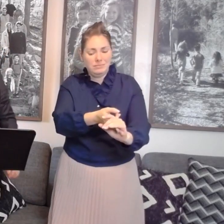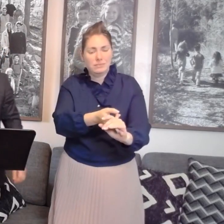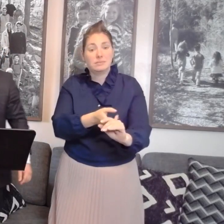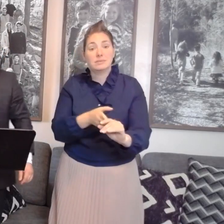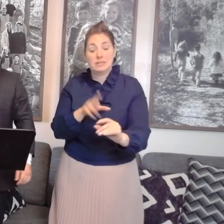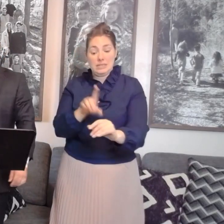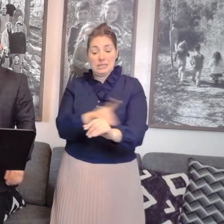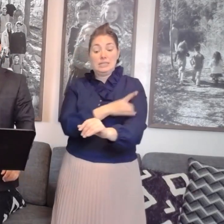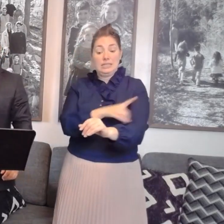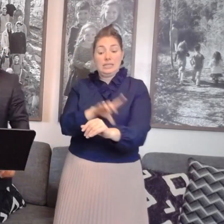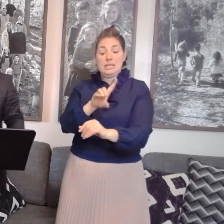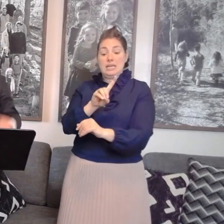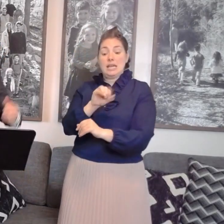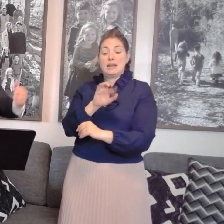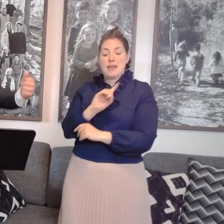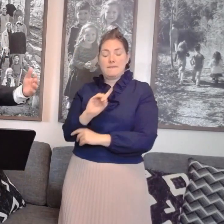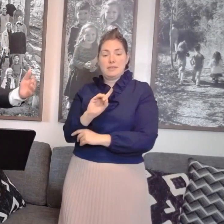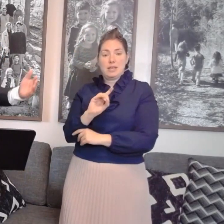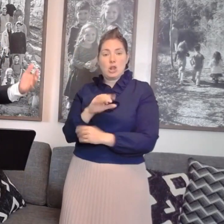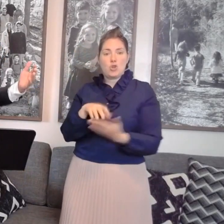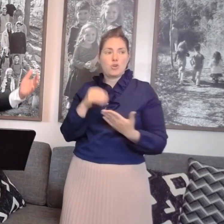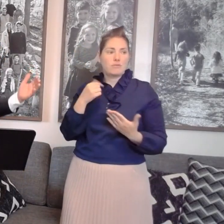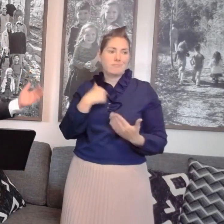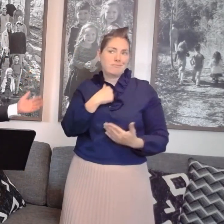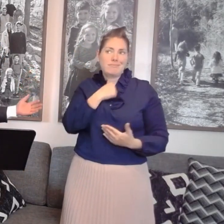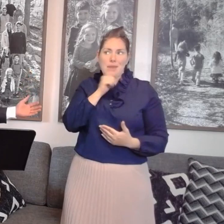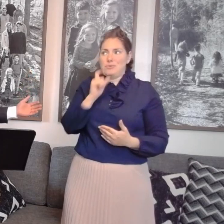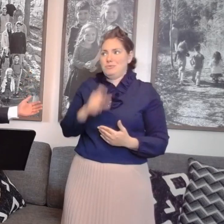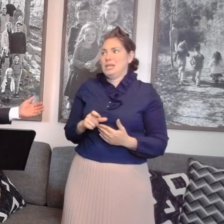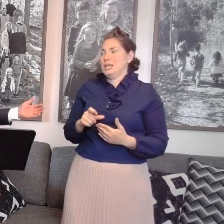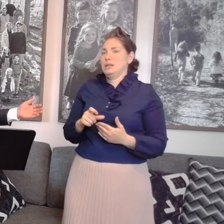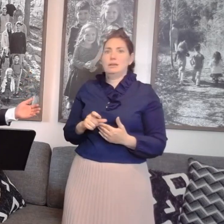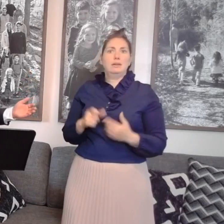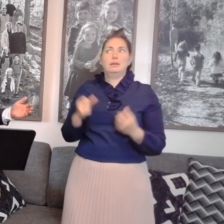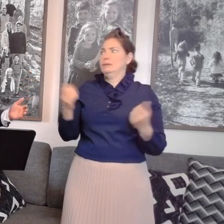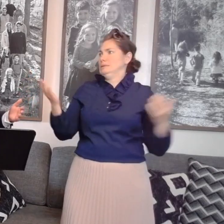David learned, I don't need to be with other people.